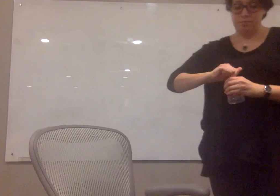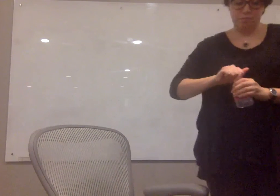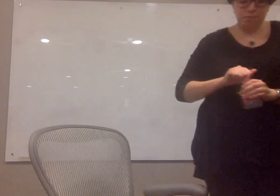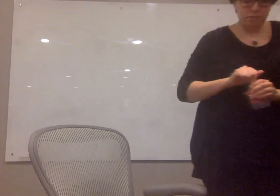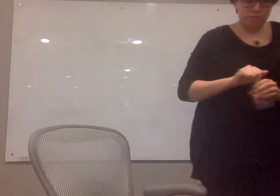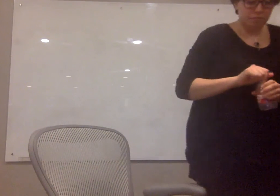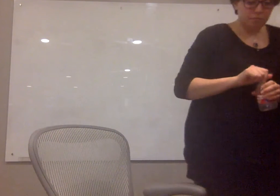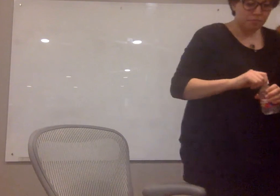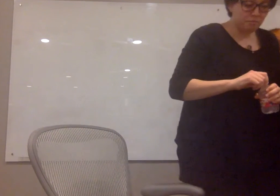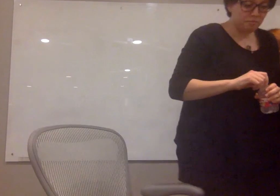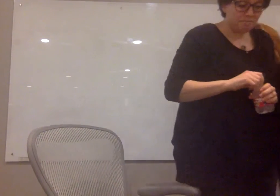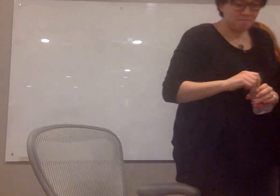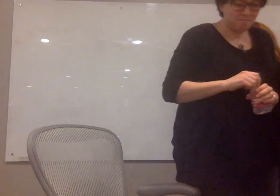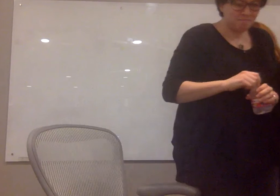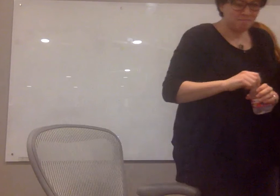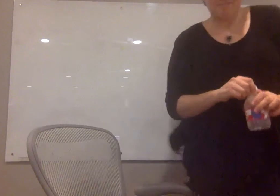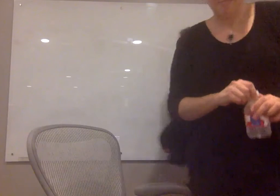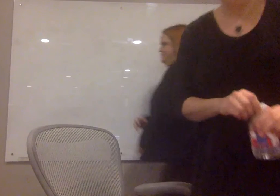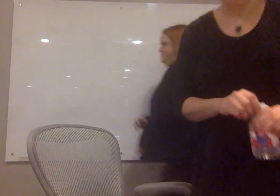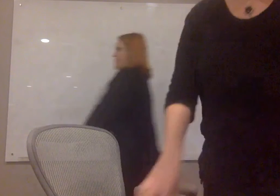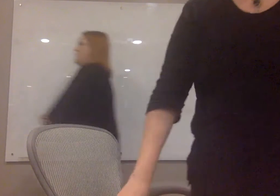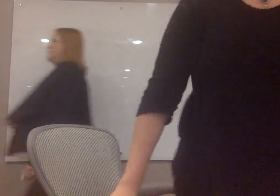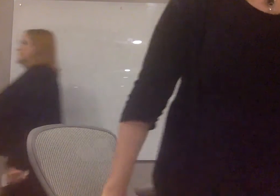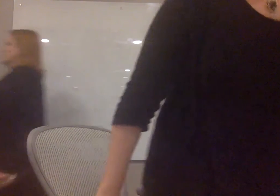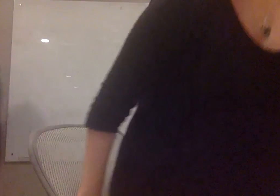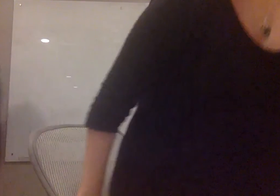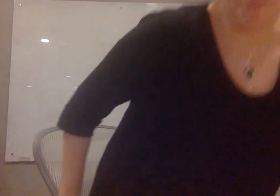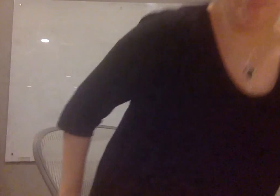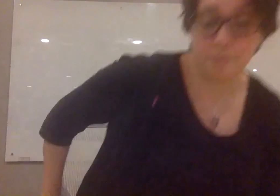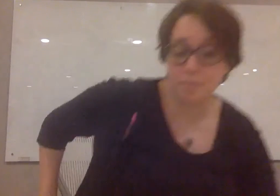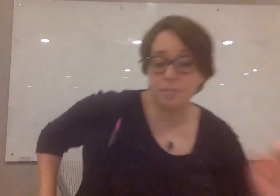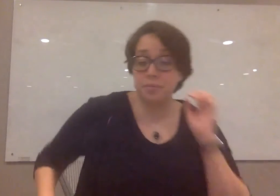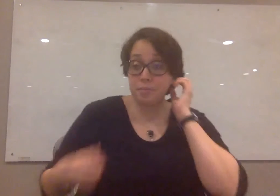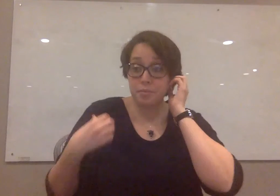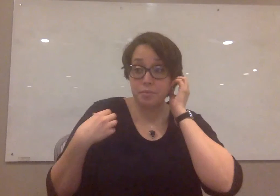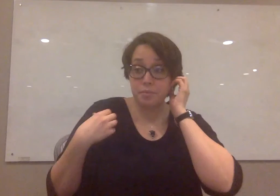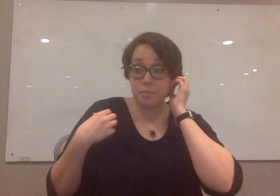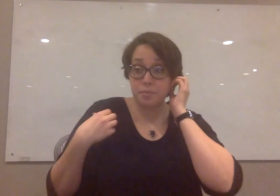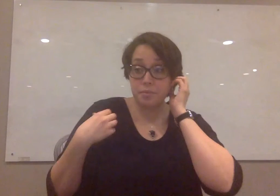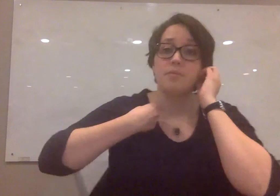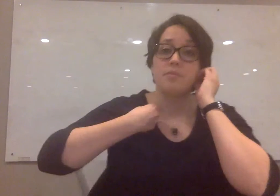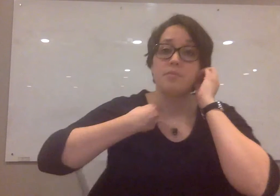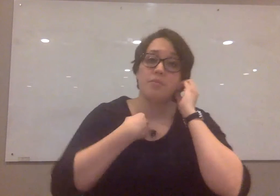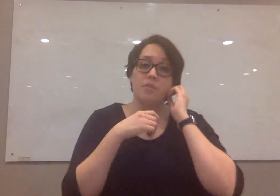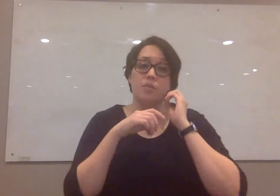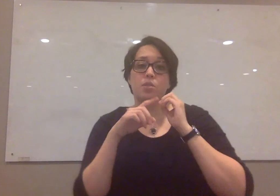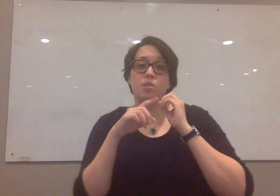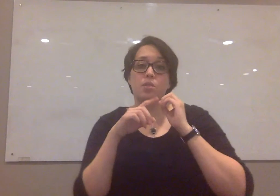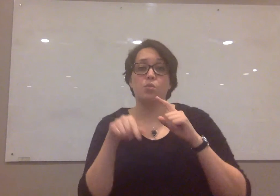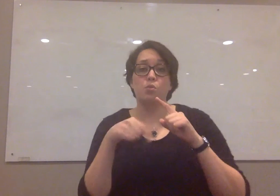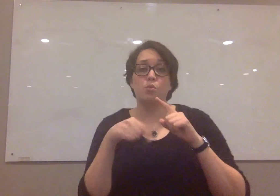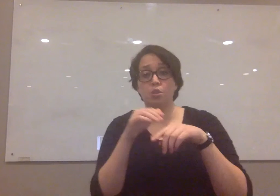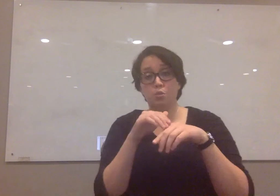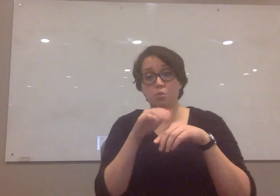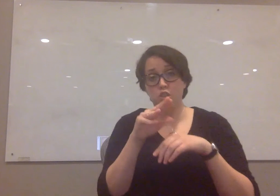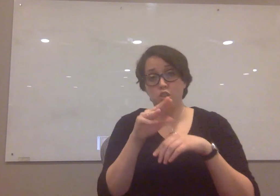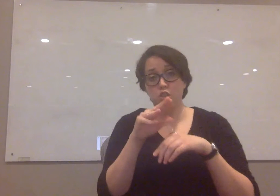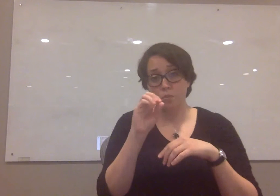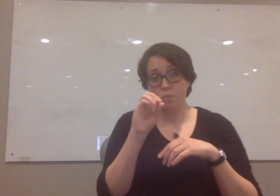but when you ship like a node in release, there's actually a file called vm.config where